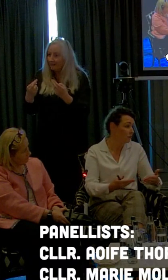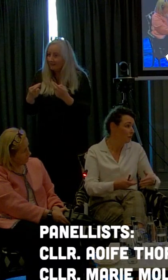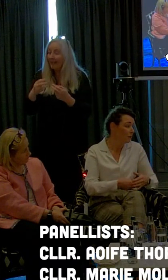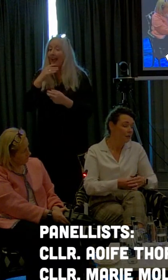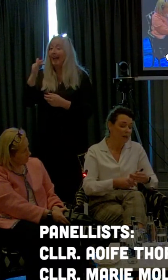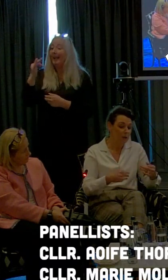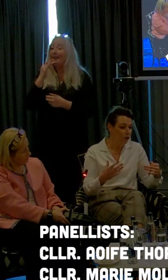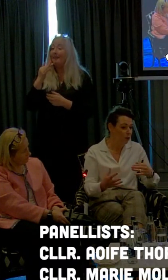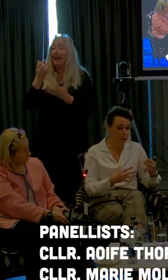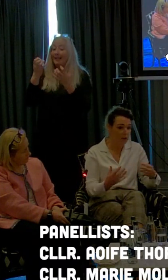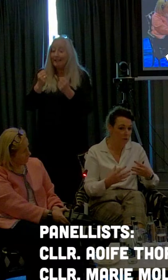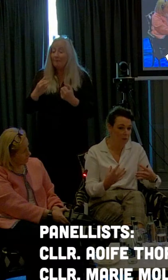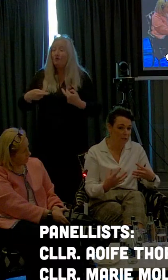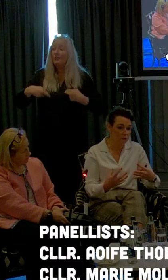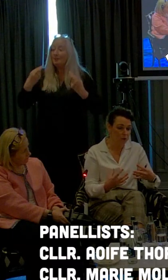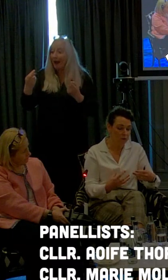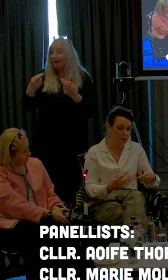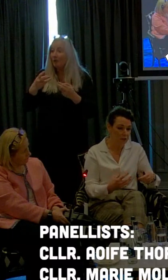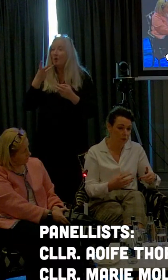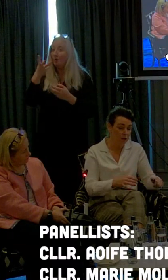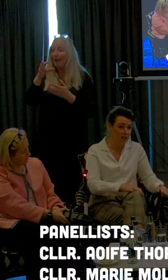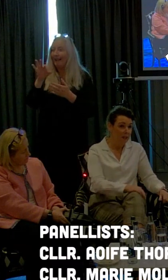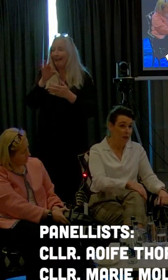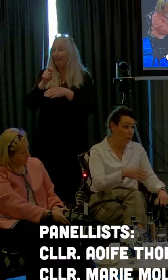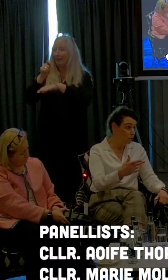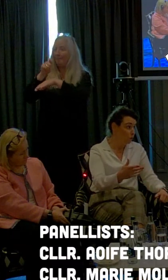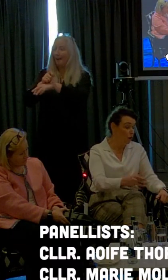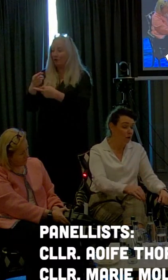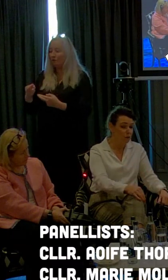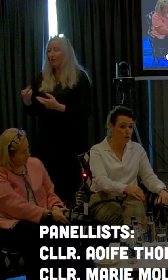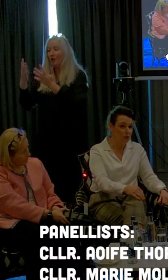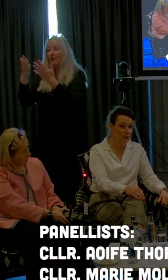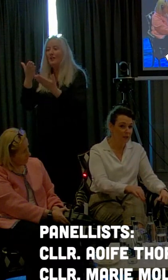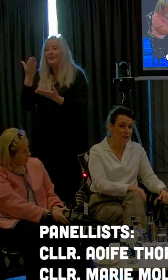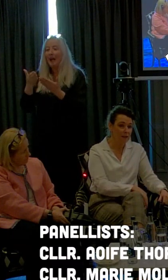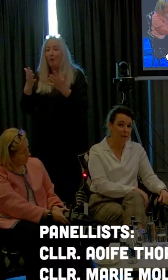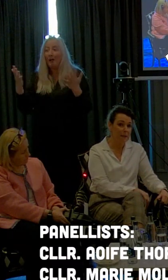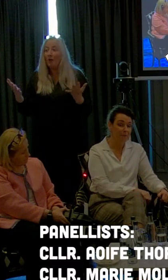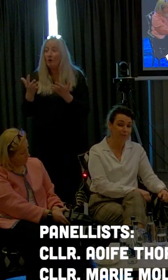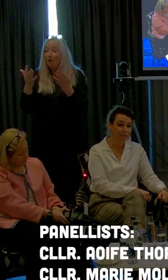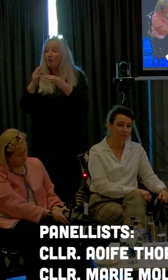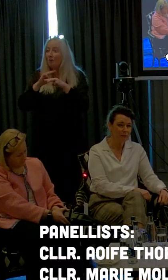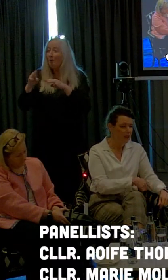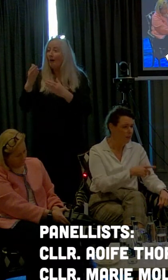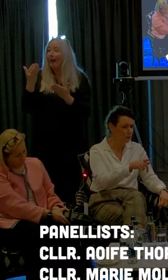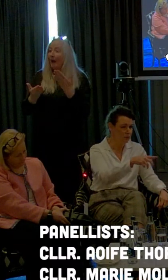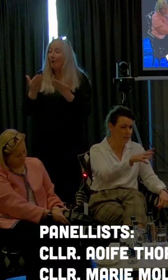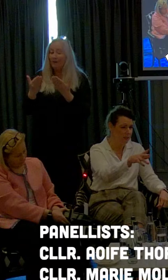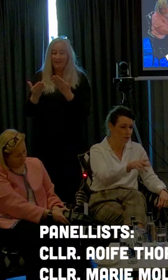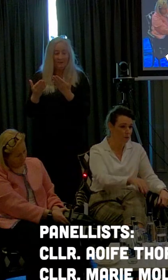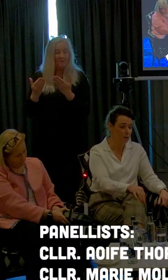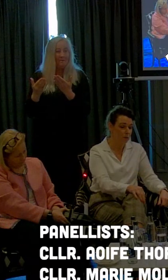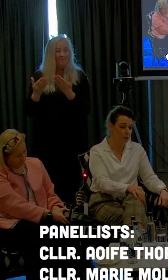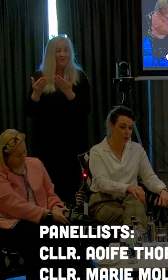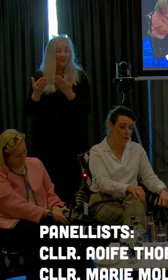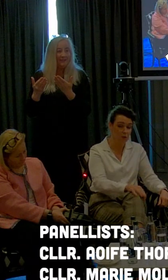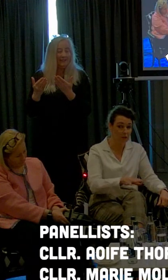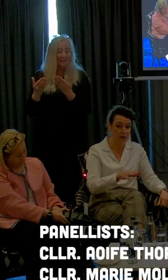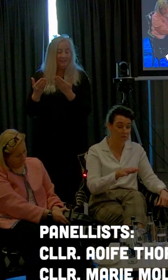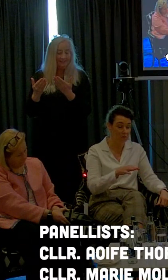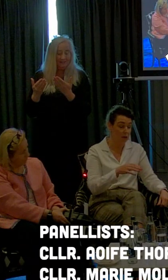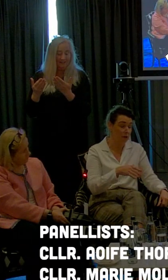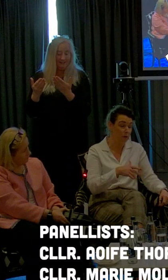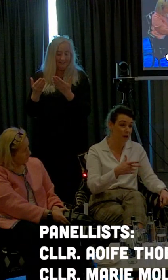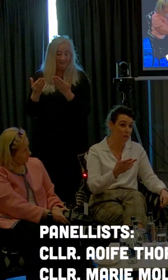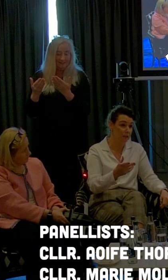result, mm-hmm. Where you can have a mix of all of that. So how do you encourage more of that? I do think, you know, what you, I don't